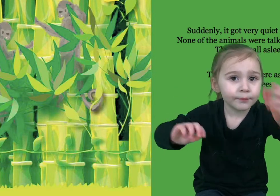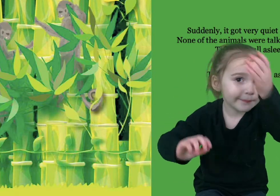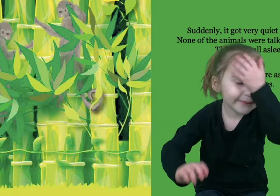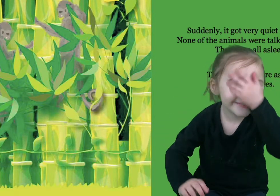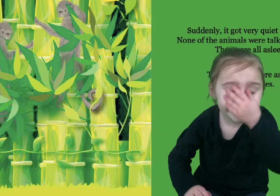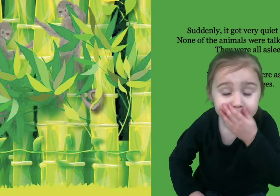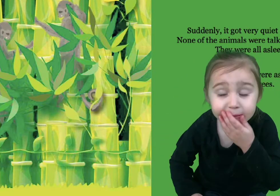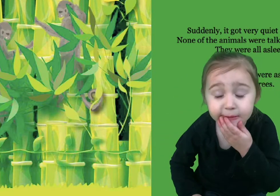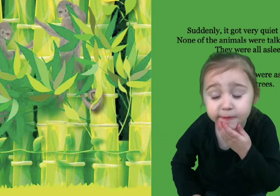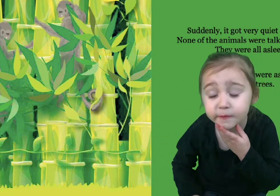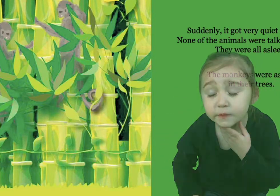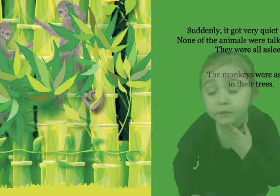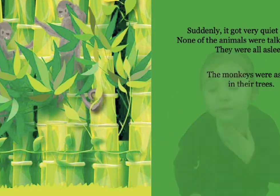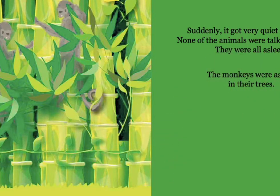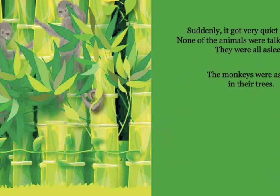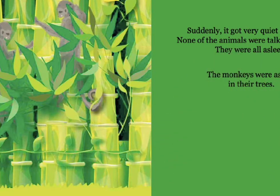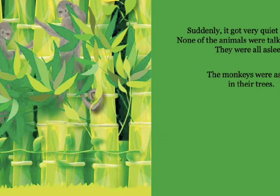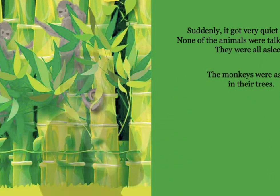all asleep.